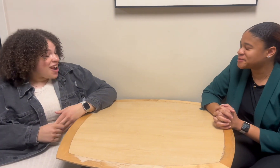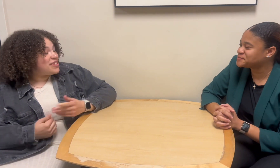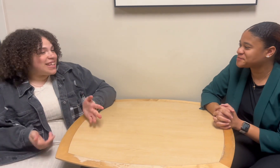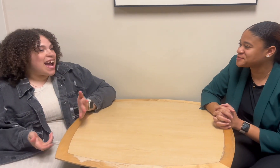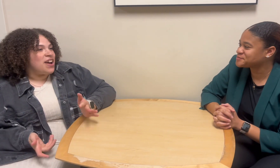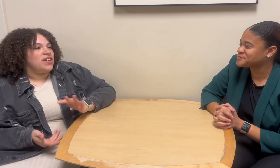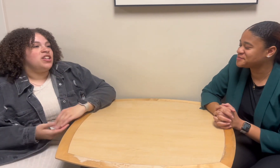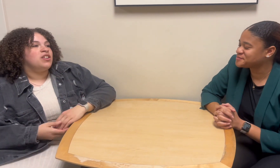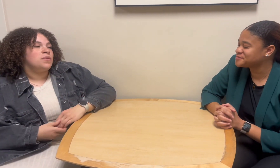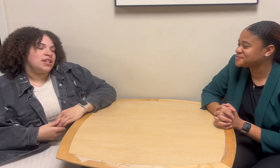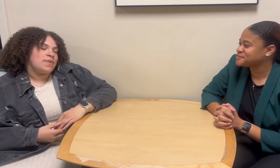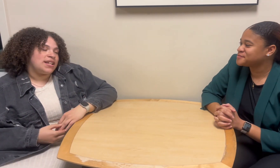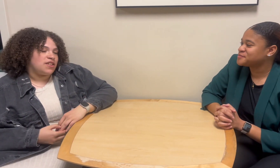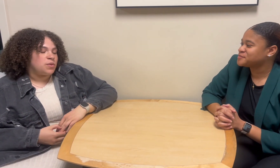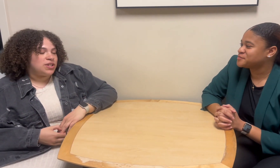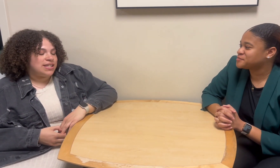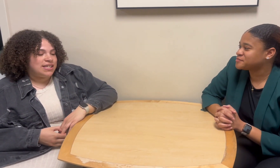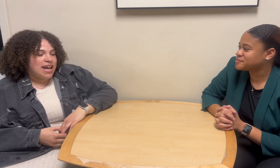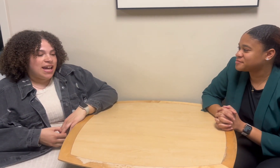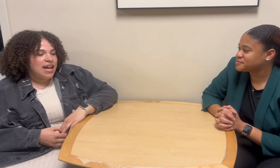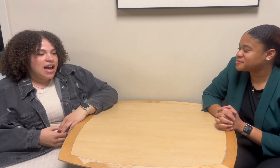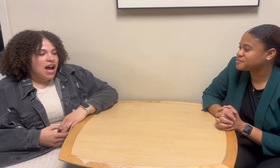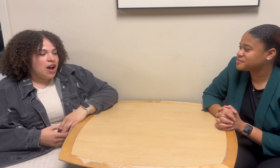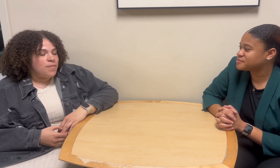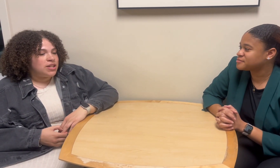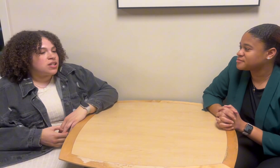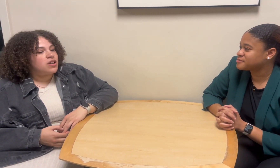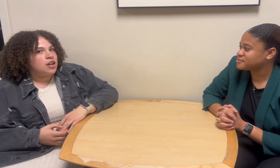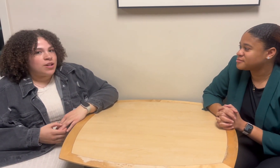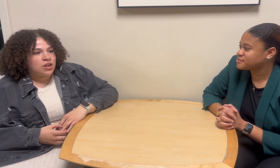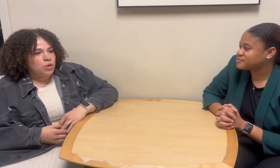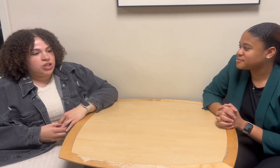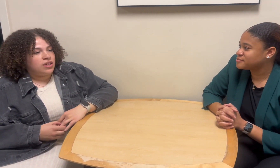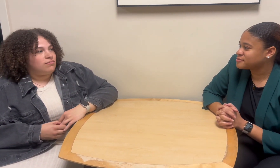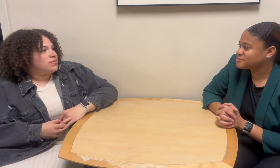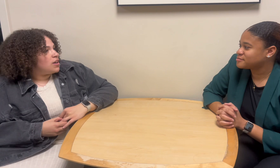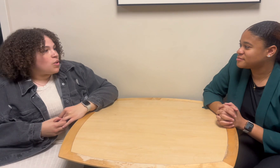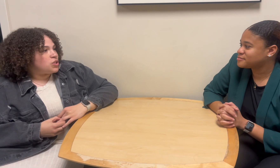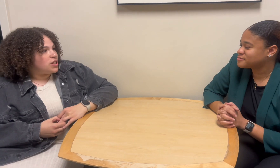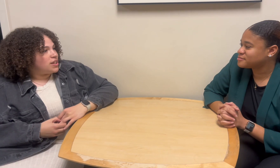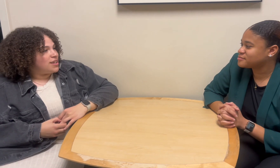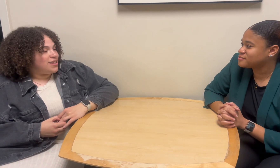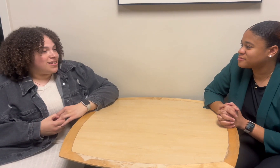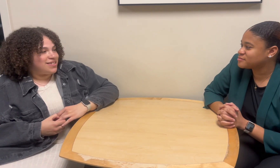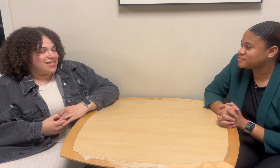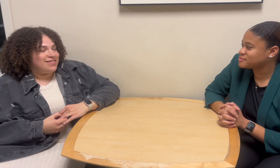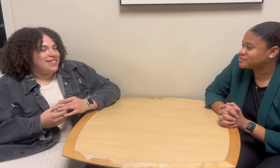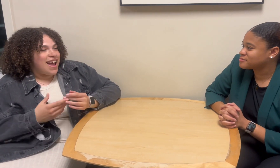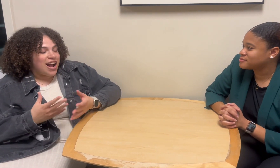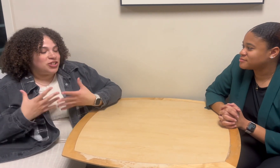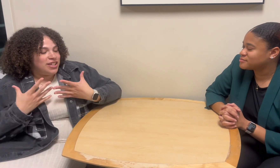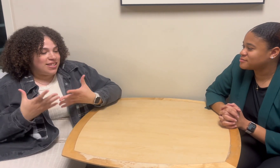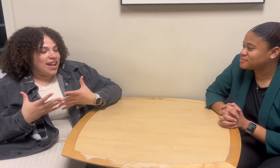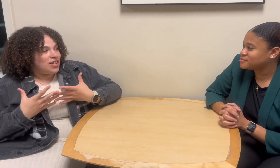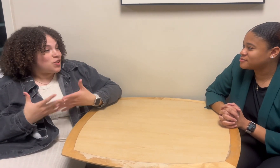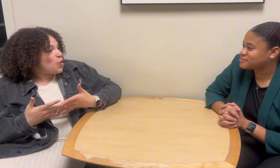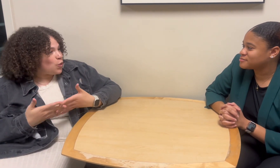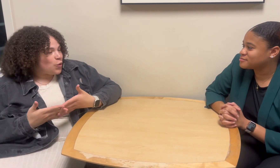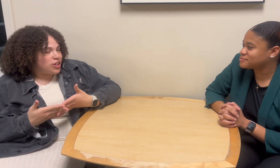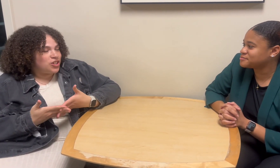really have, and you can really make a deaf person's day. And just learning about the culture is actually insane. It's so cool. There's just